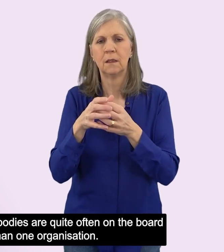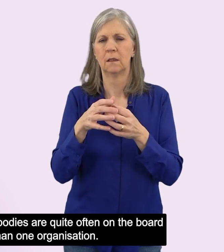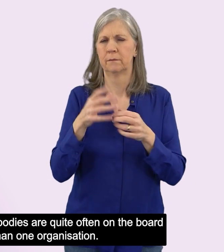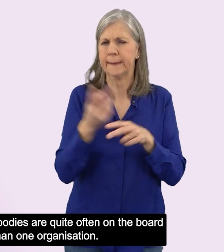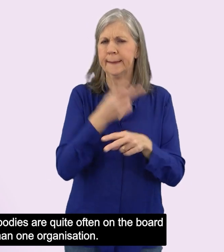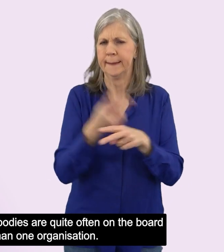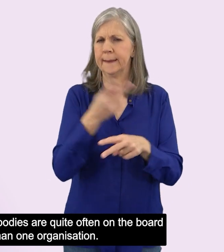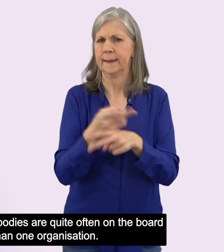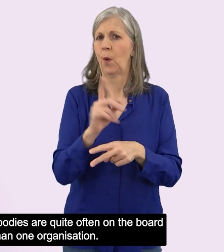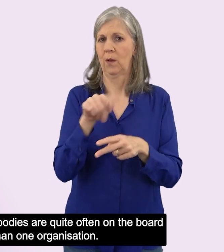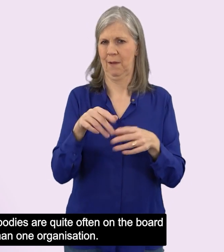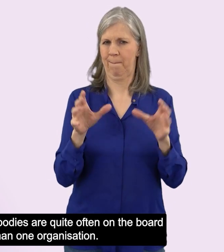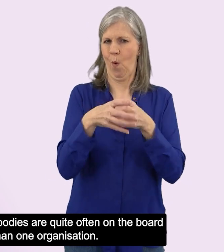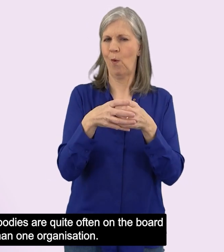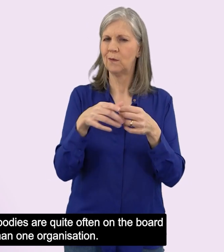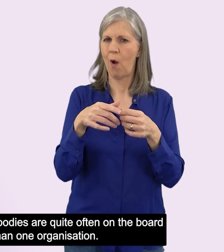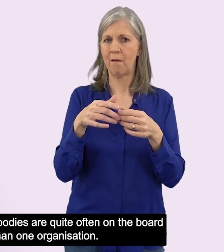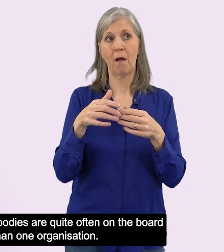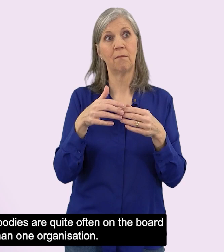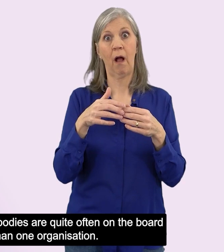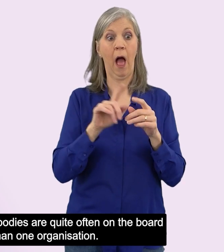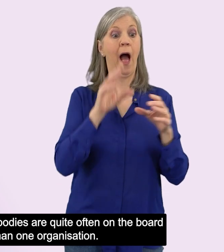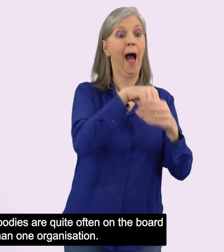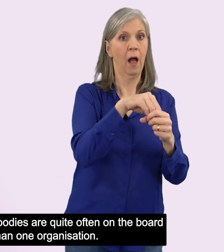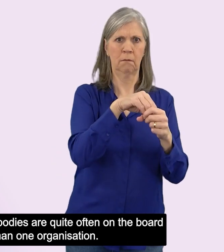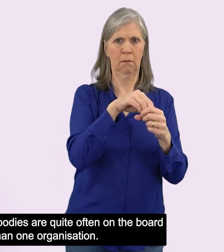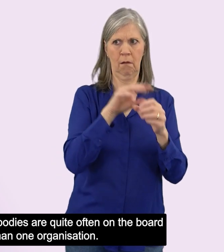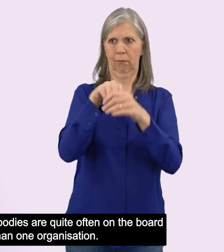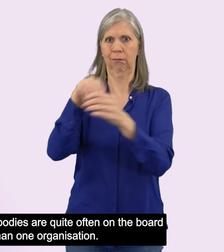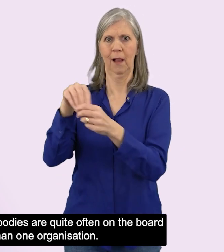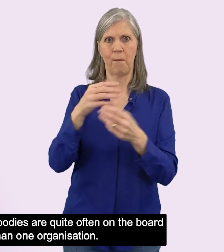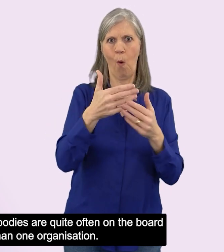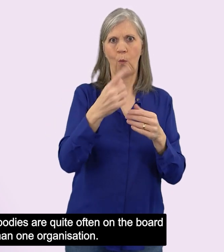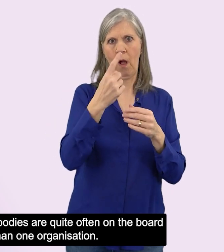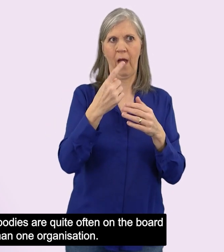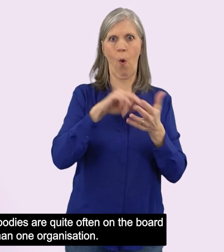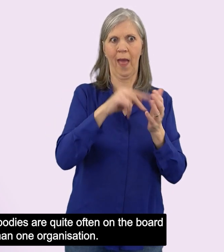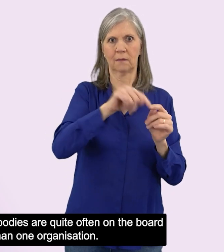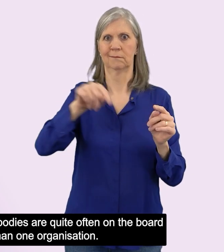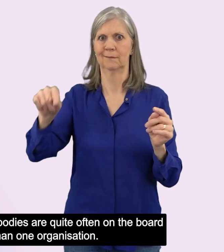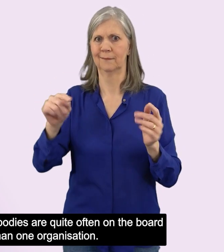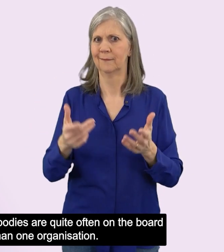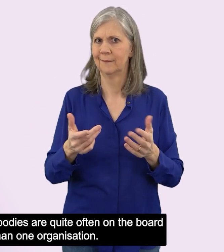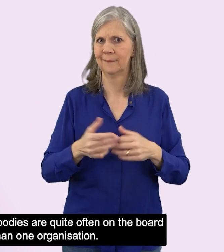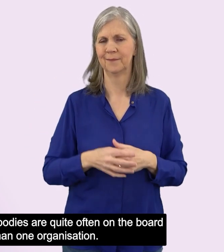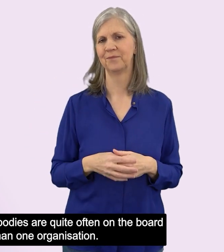7.7. Members of public bodies are quite often on the board of more than one organisation.